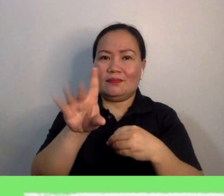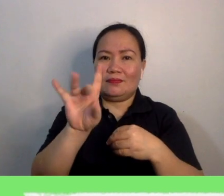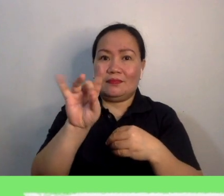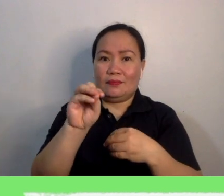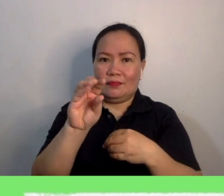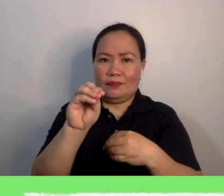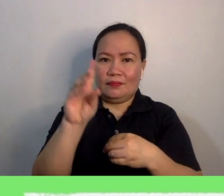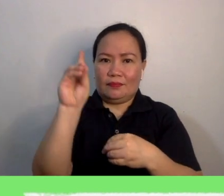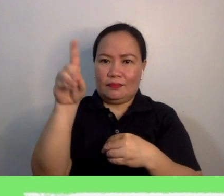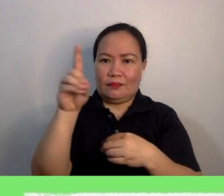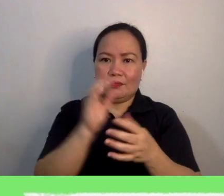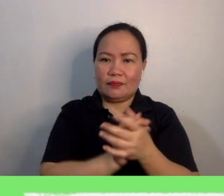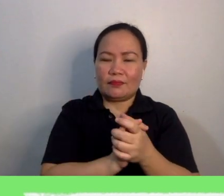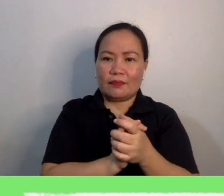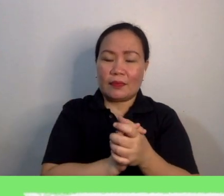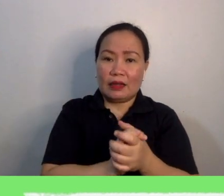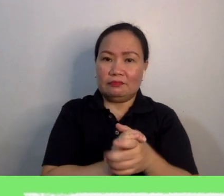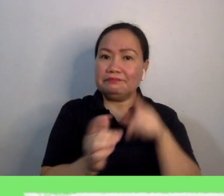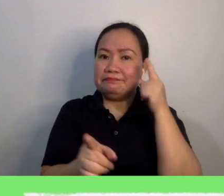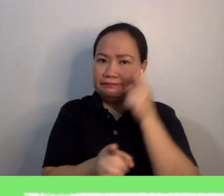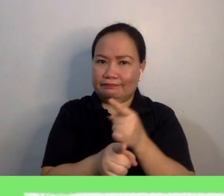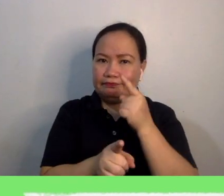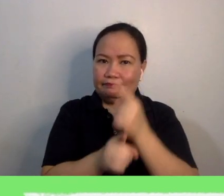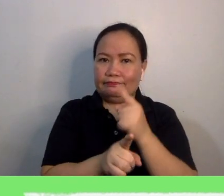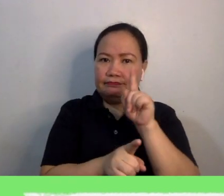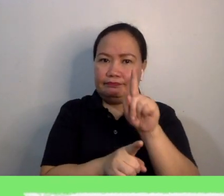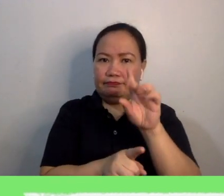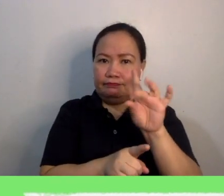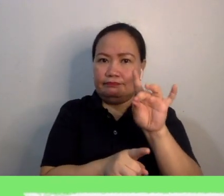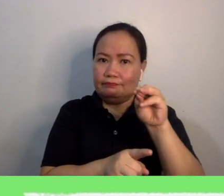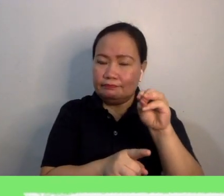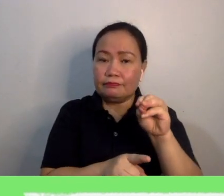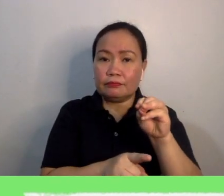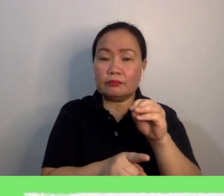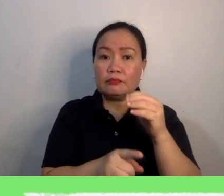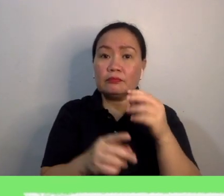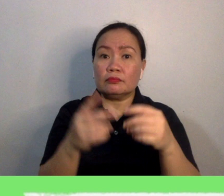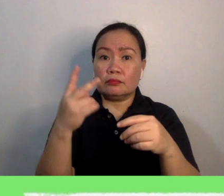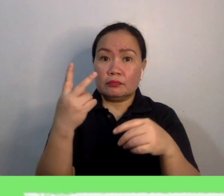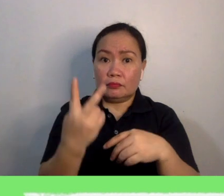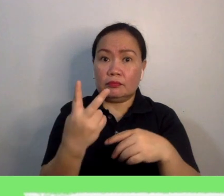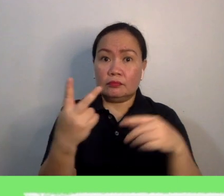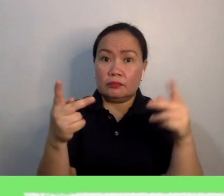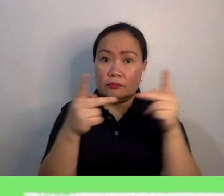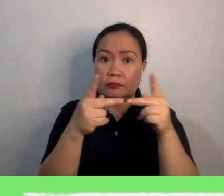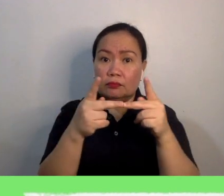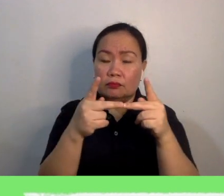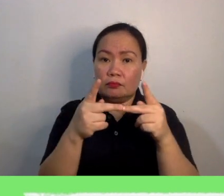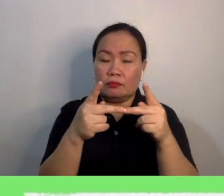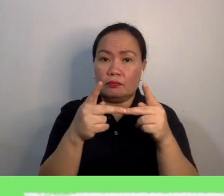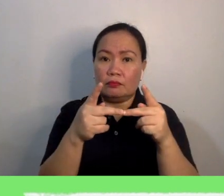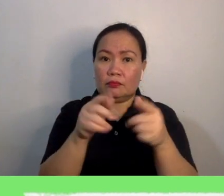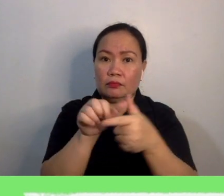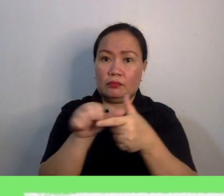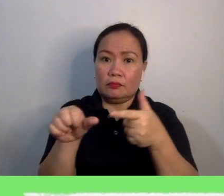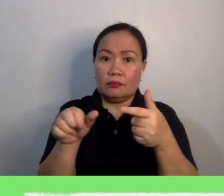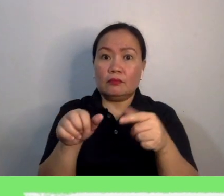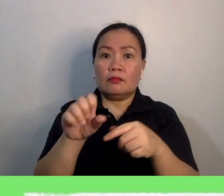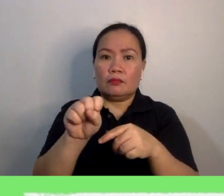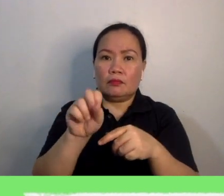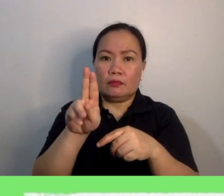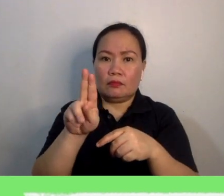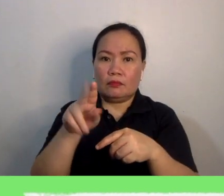180. So, since it is 180, therefore, these two are supplementary